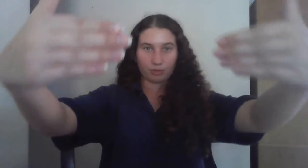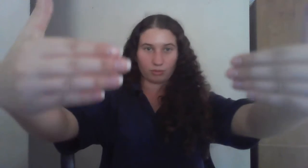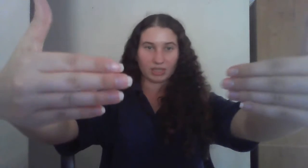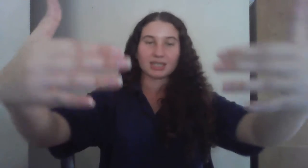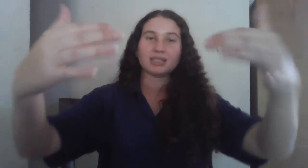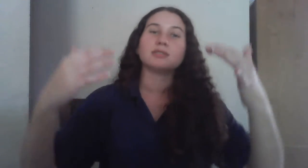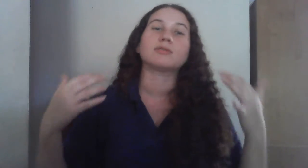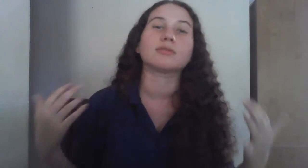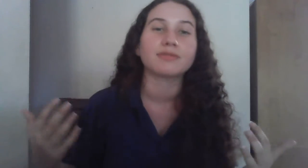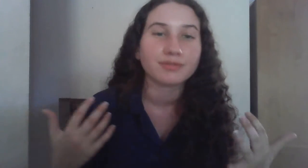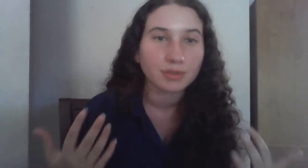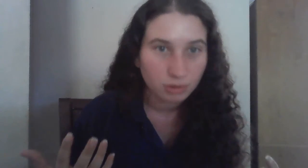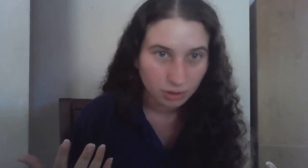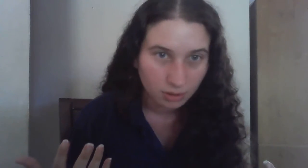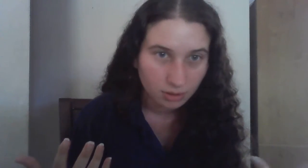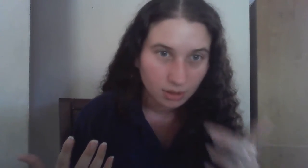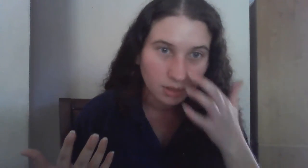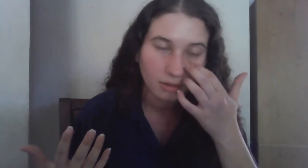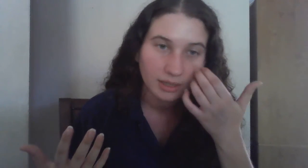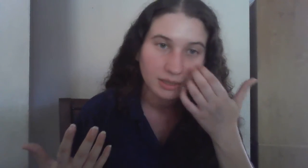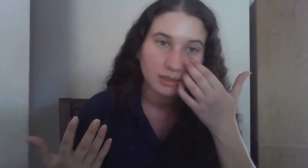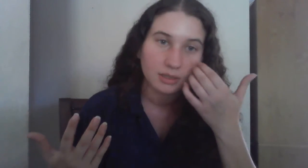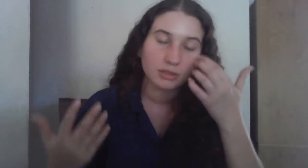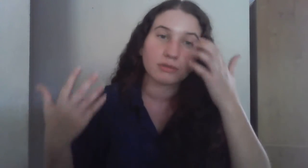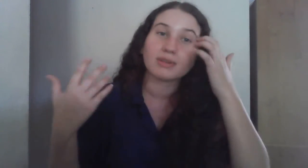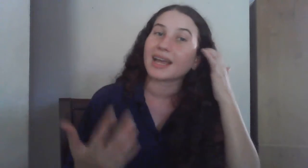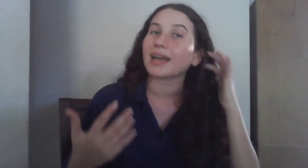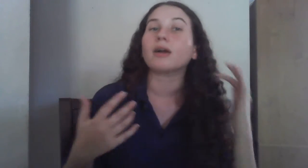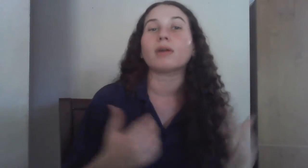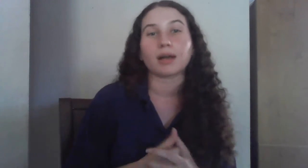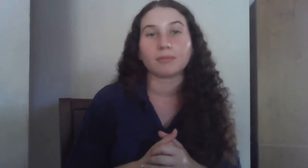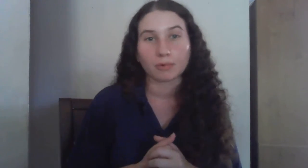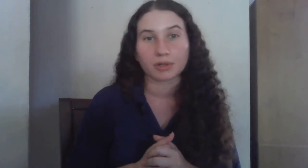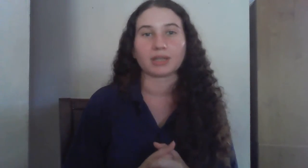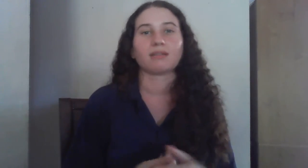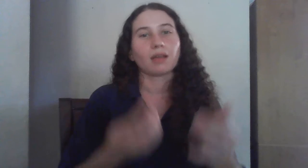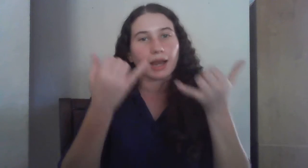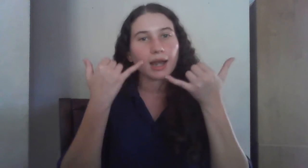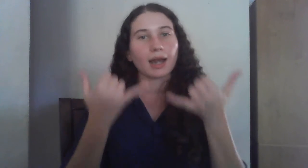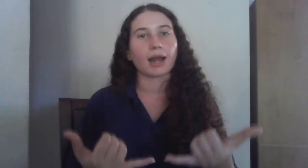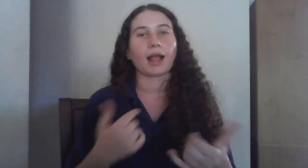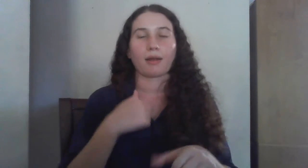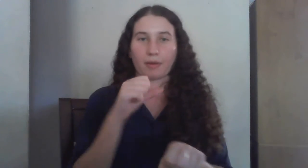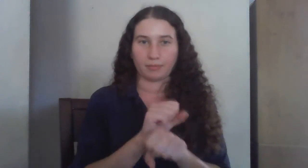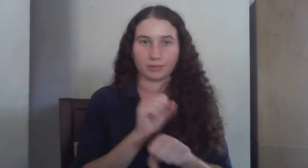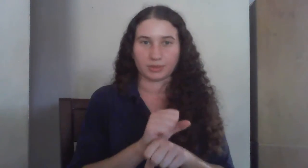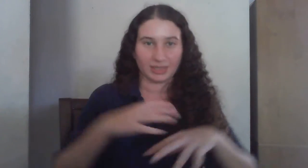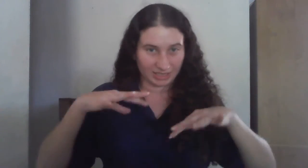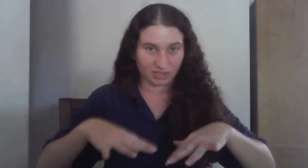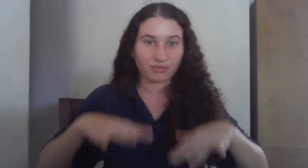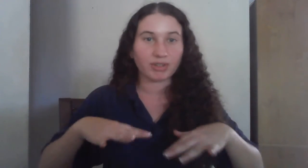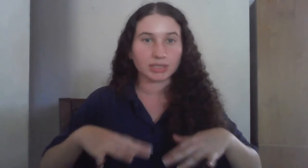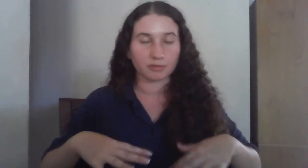you is the future, right? So now I'm working. It's in front of